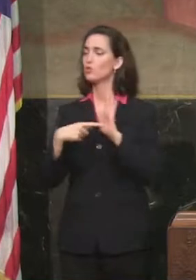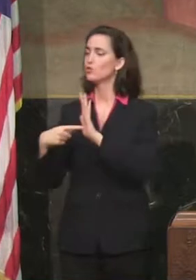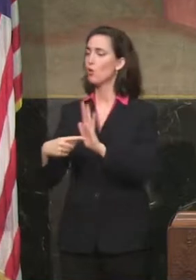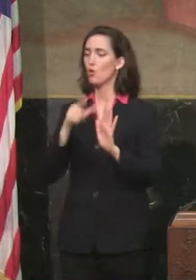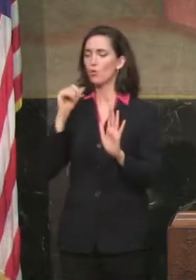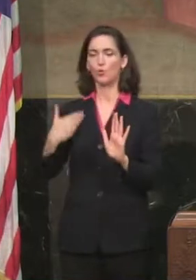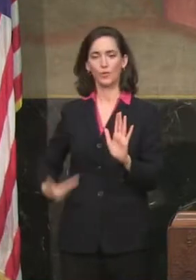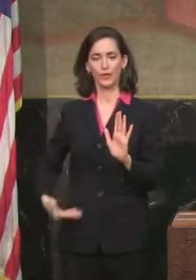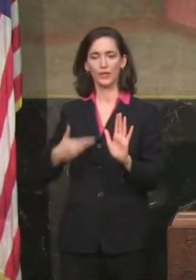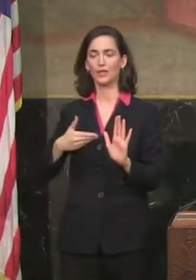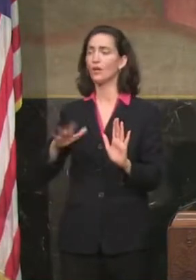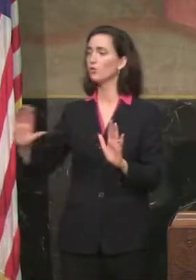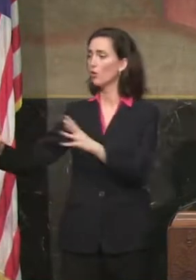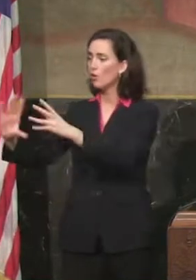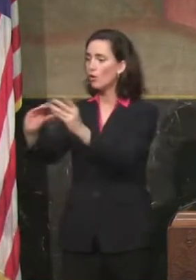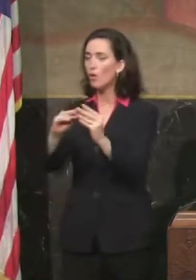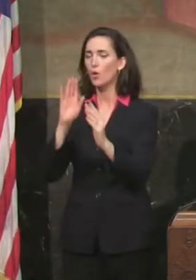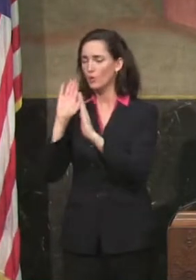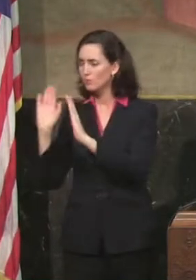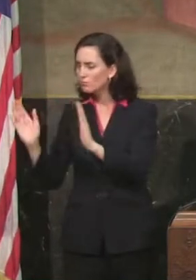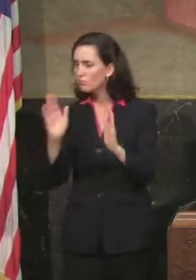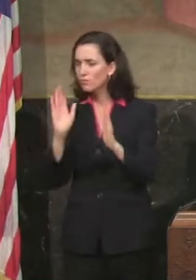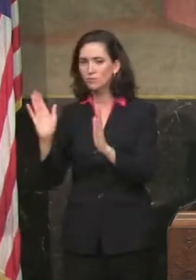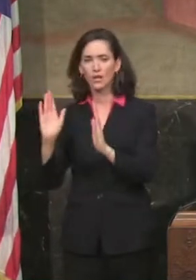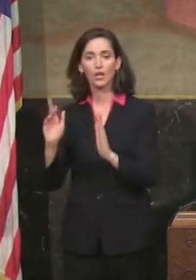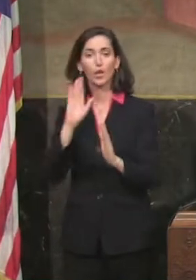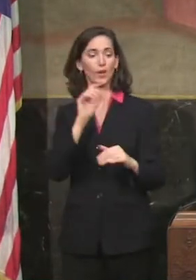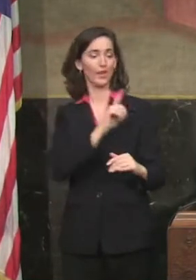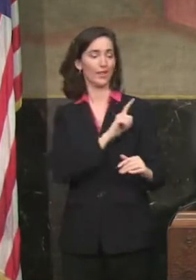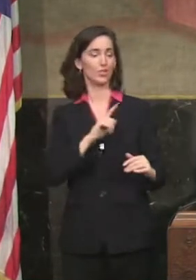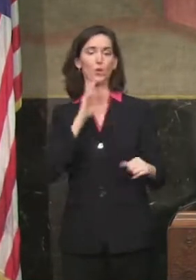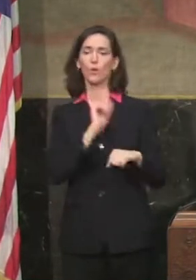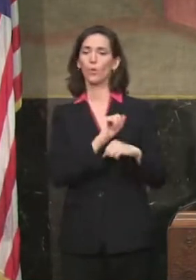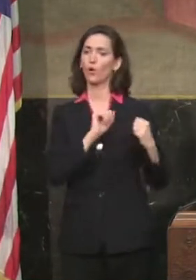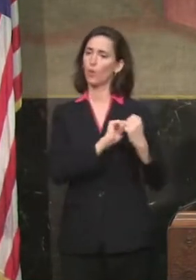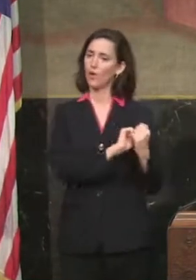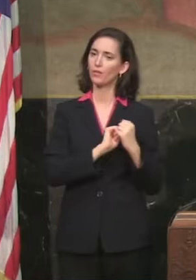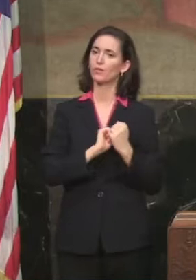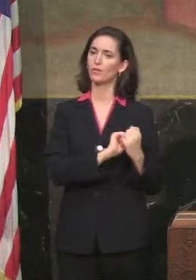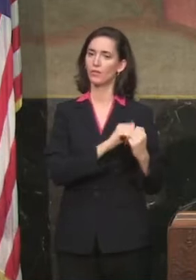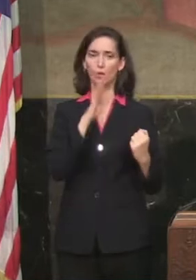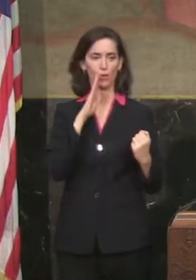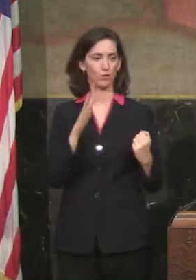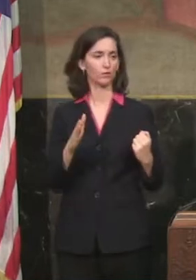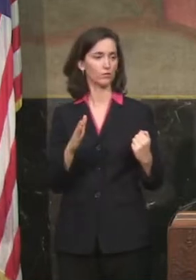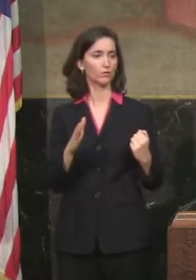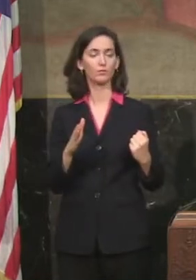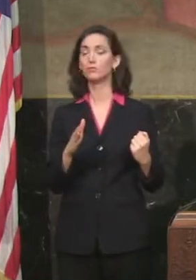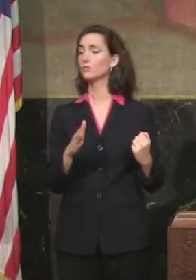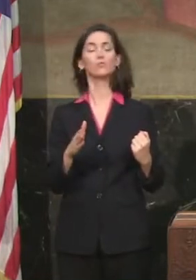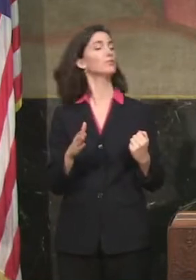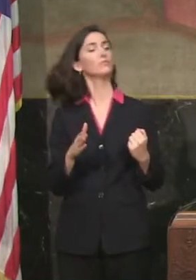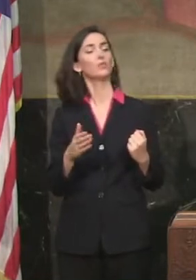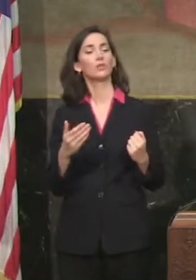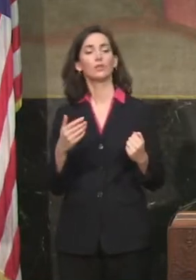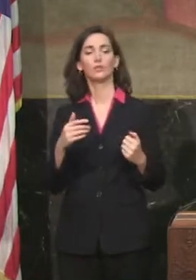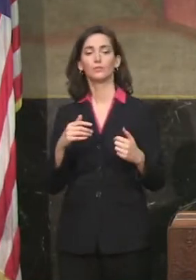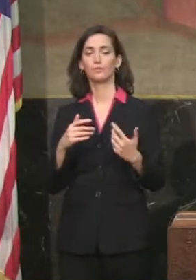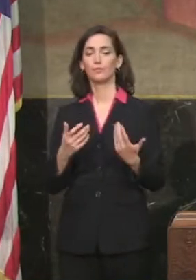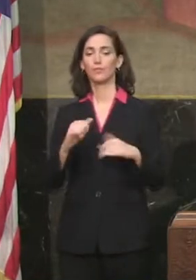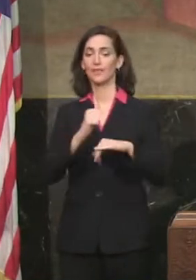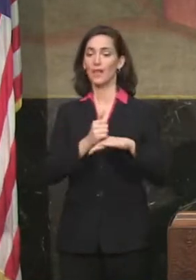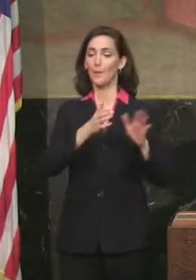be listening to them, and we'll be working with the legislature. It is imperative that we have a plan that